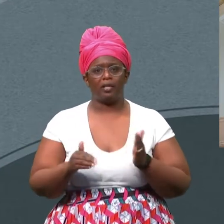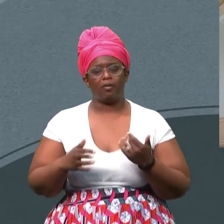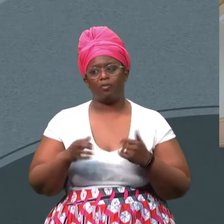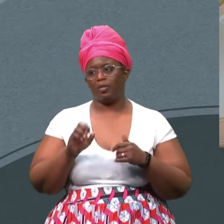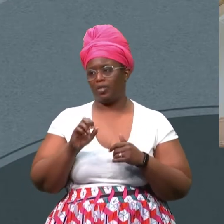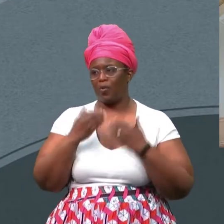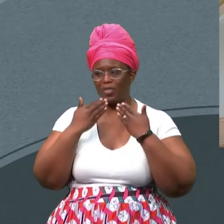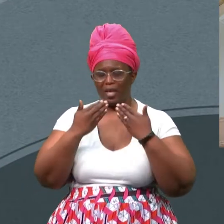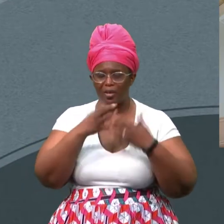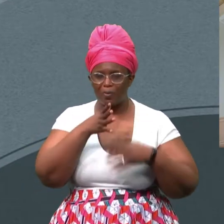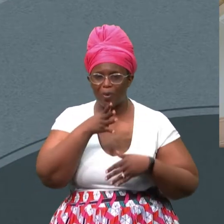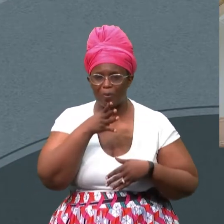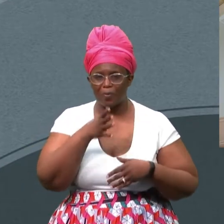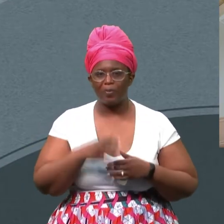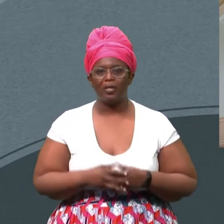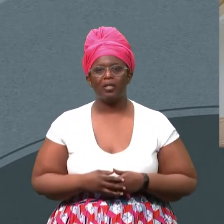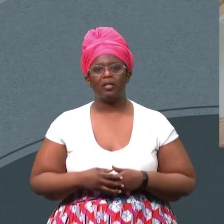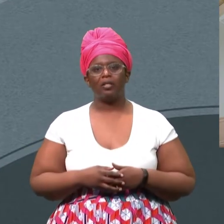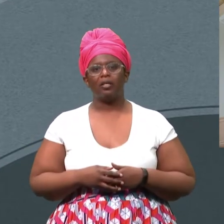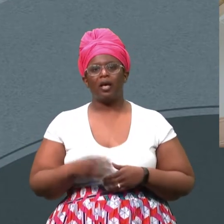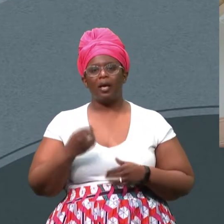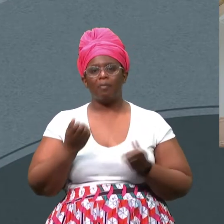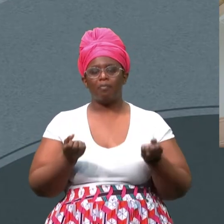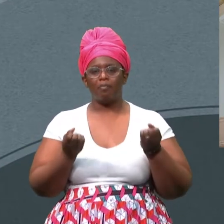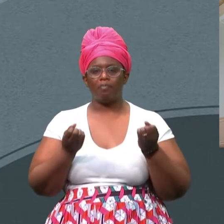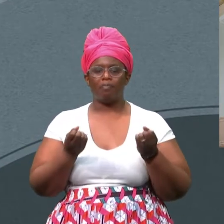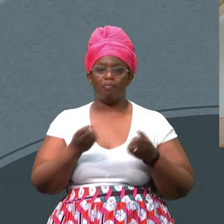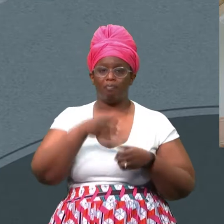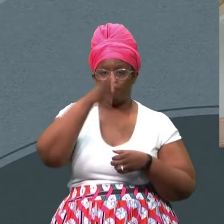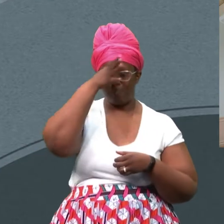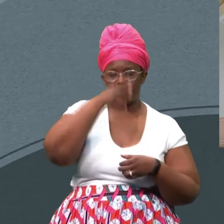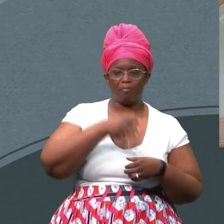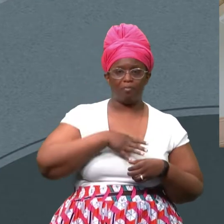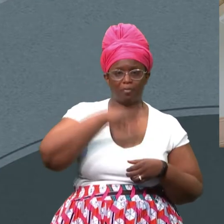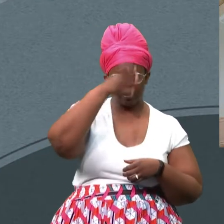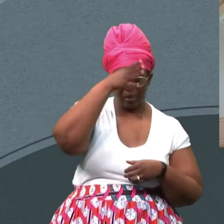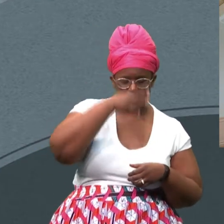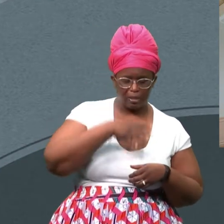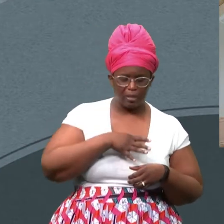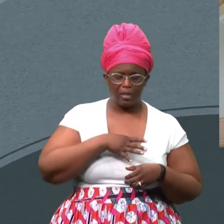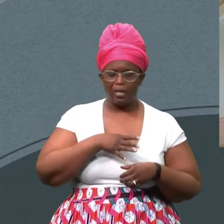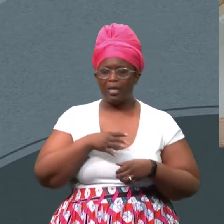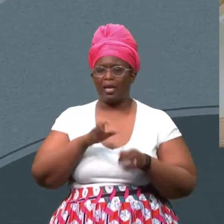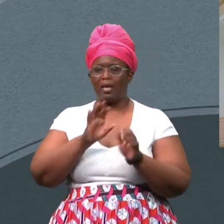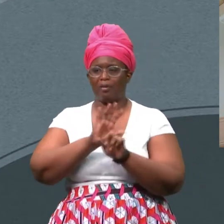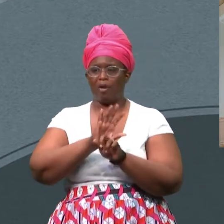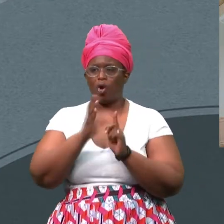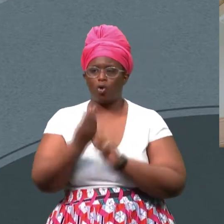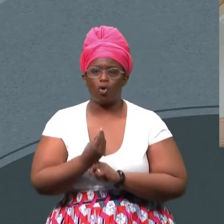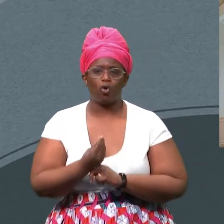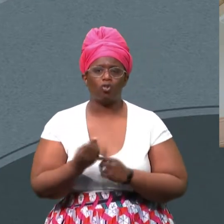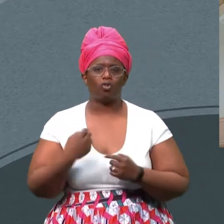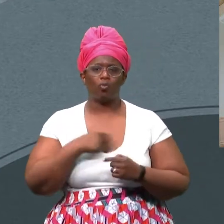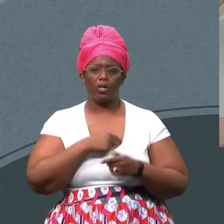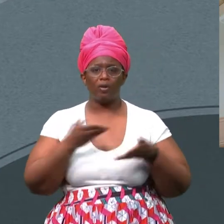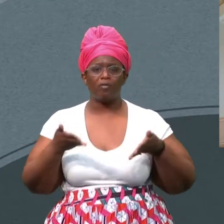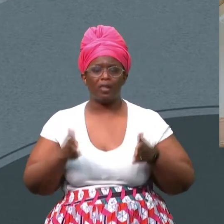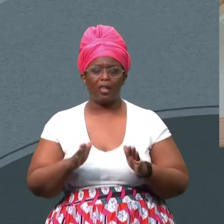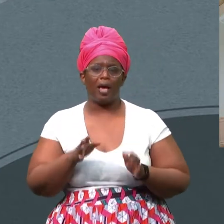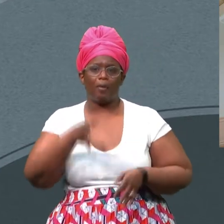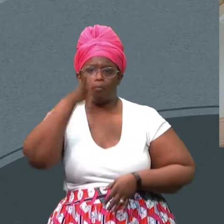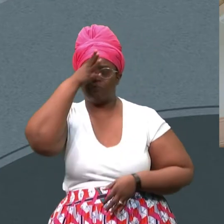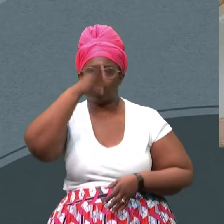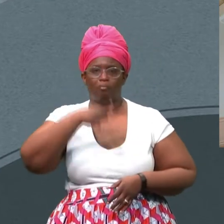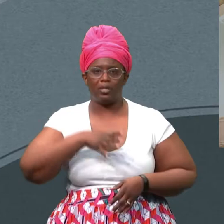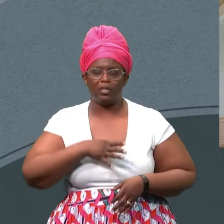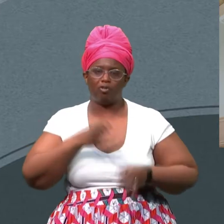Mama. I think for too long as men, too long as a society, we have allowed men to dictate